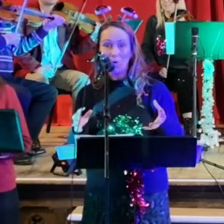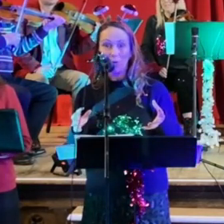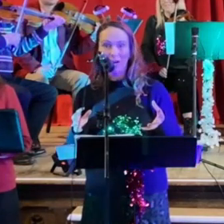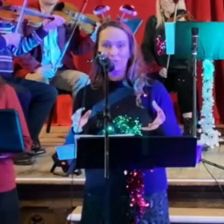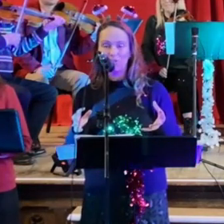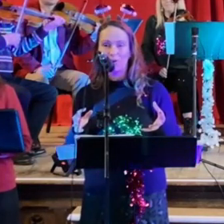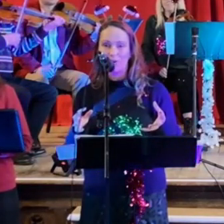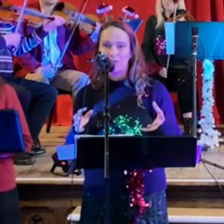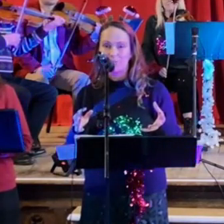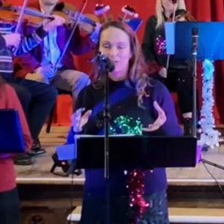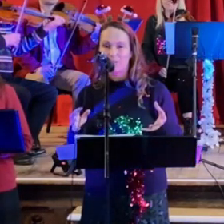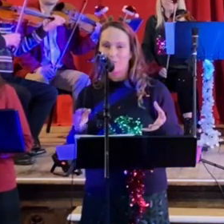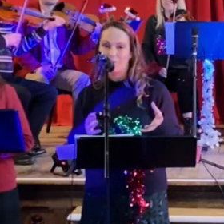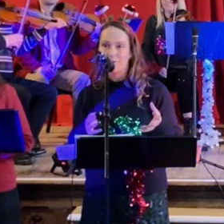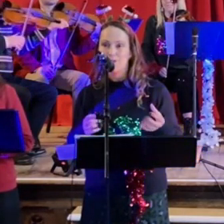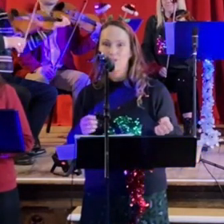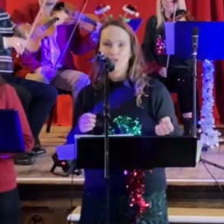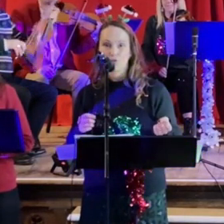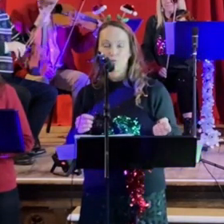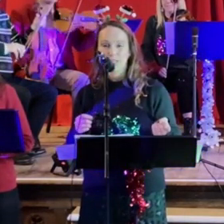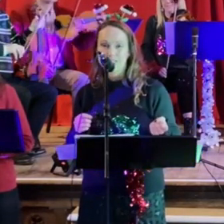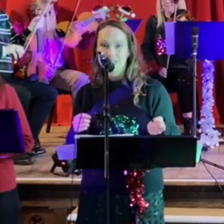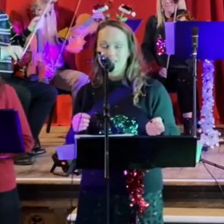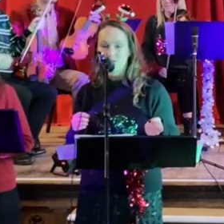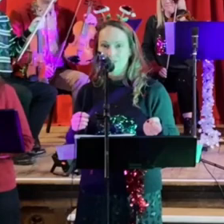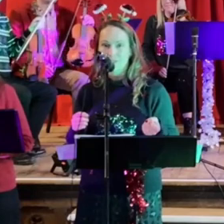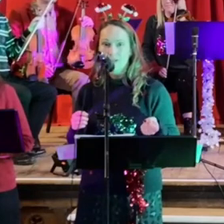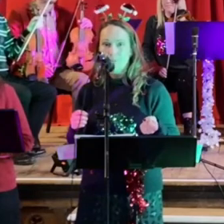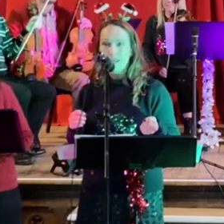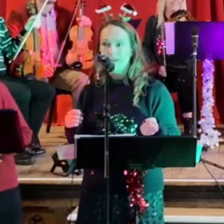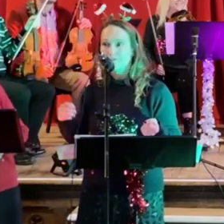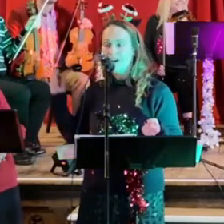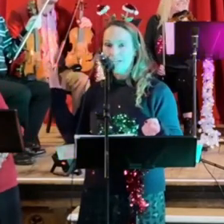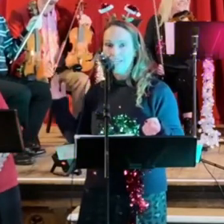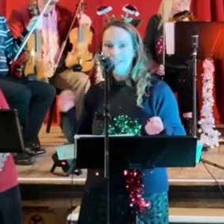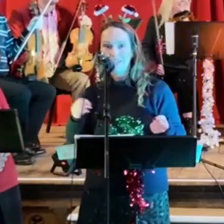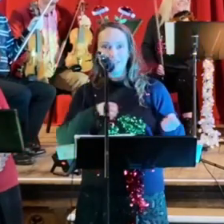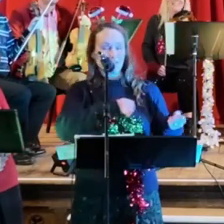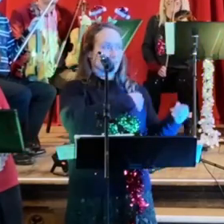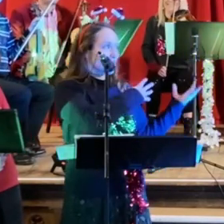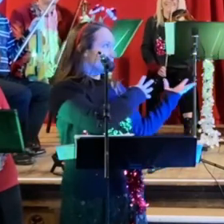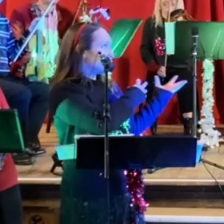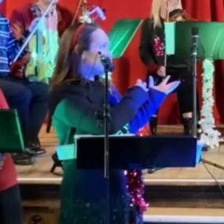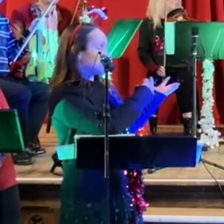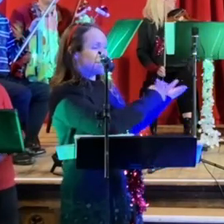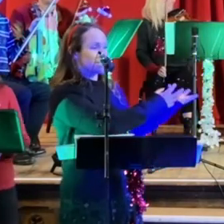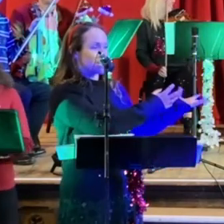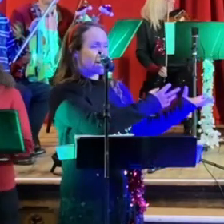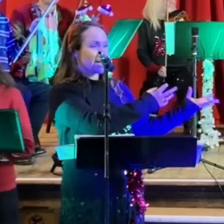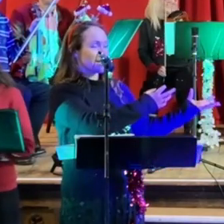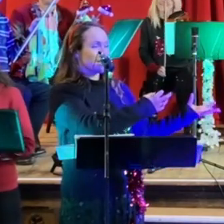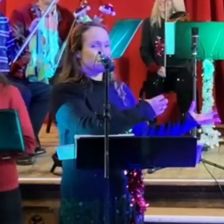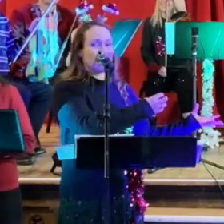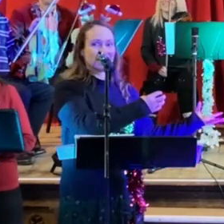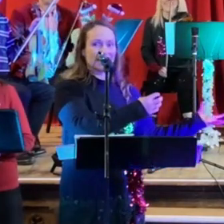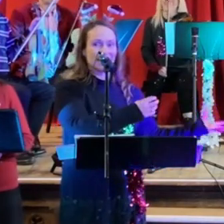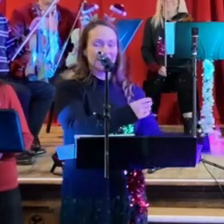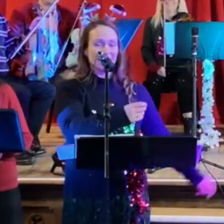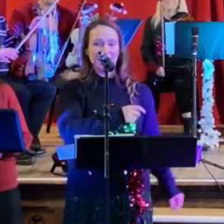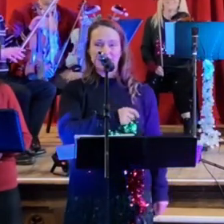are joined by some of our string teachers playing violin, viola, guitar, mandolin, and even